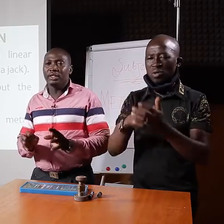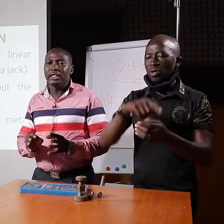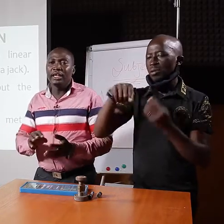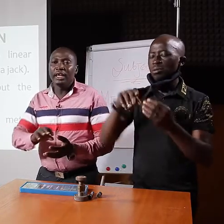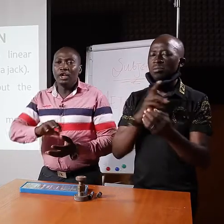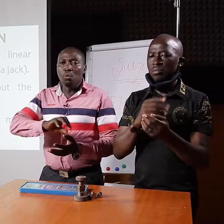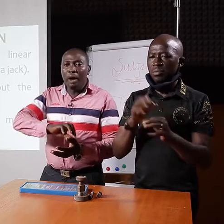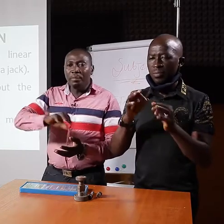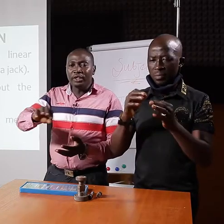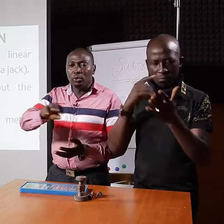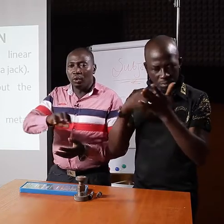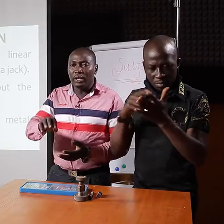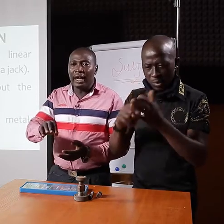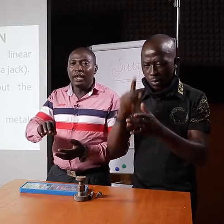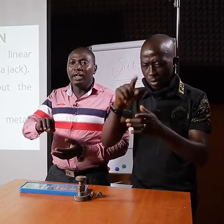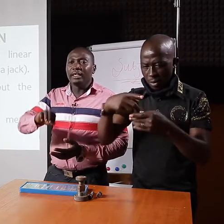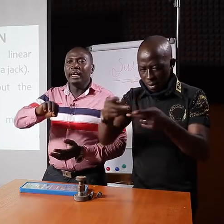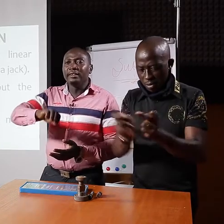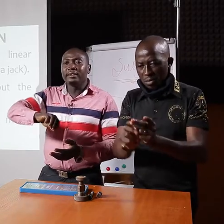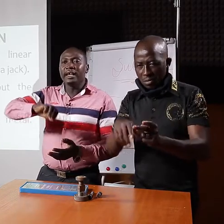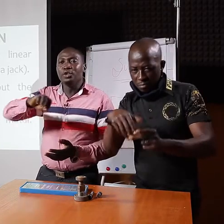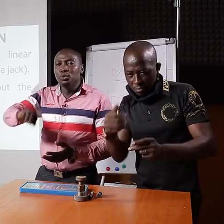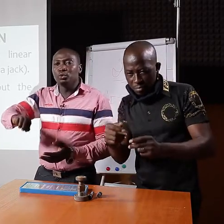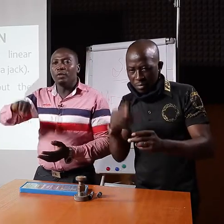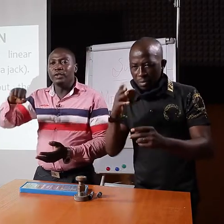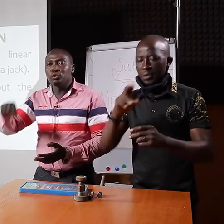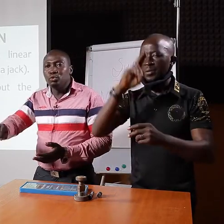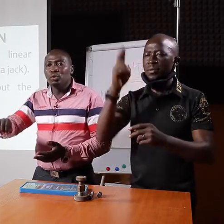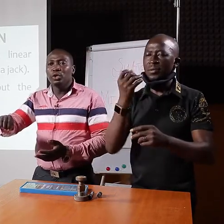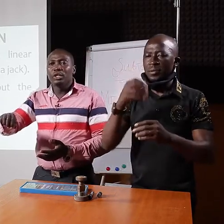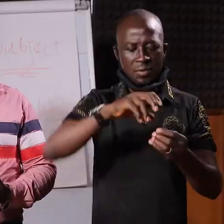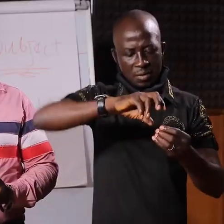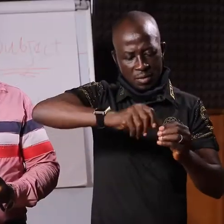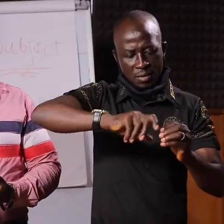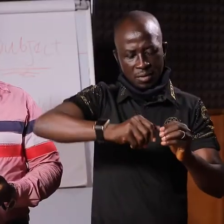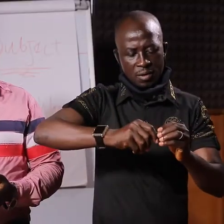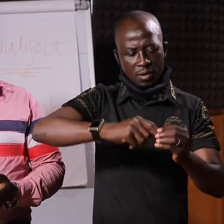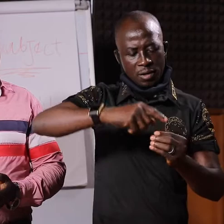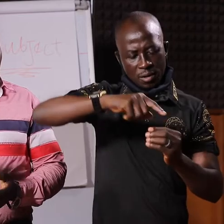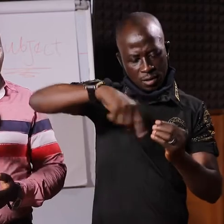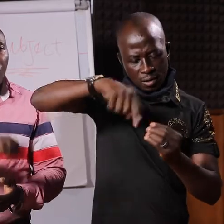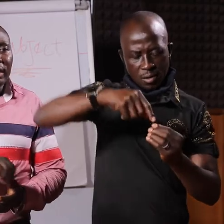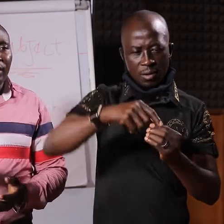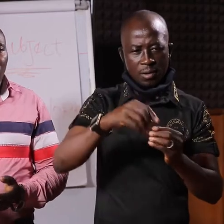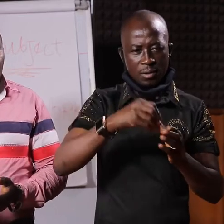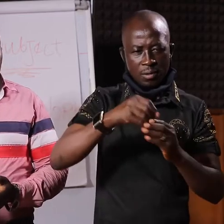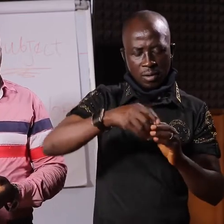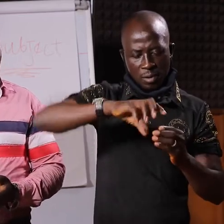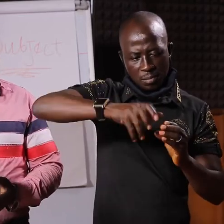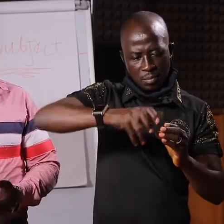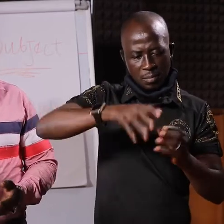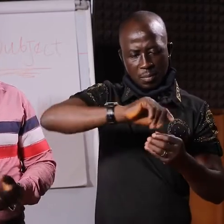check, you see in one place or the other, there is a use of a screw, thread, a bolt and